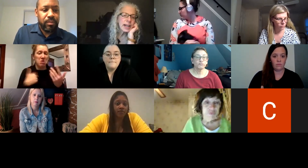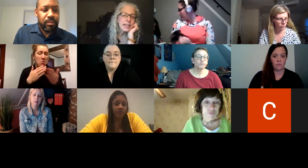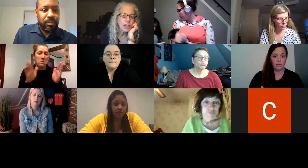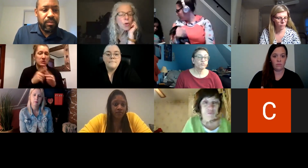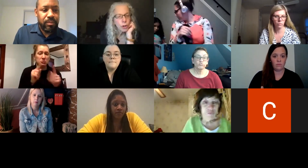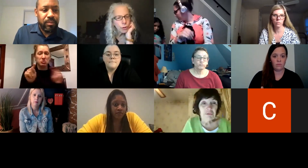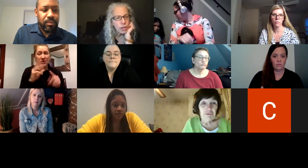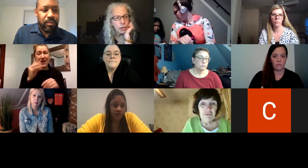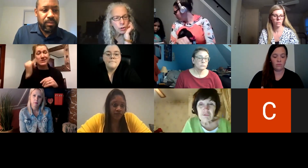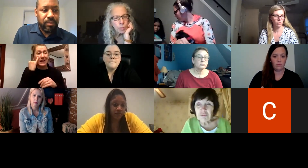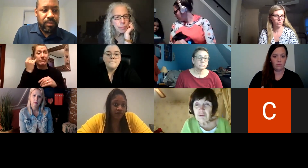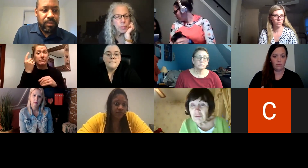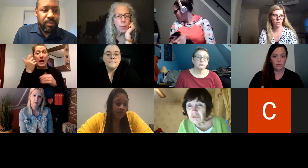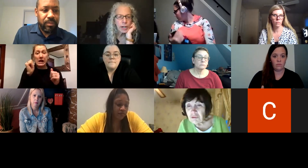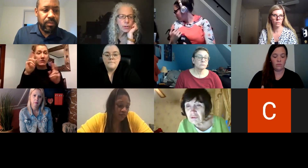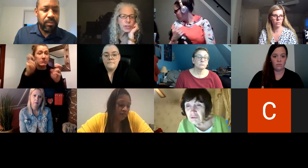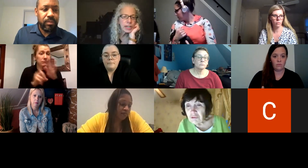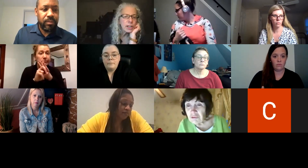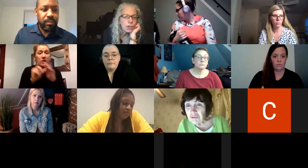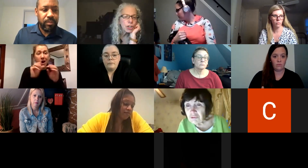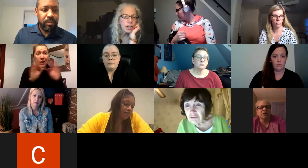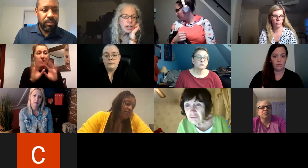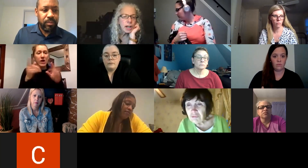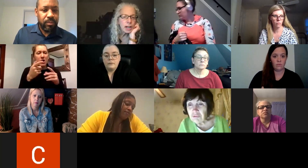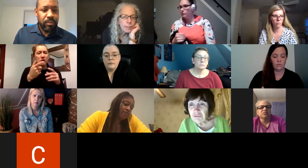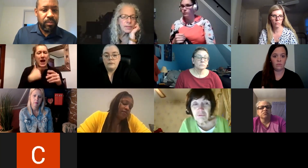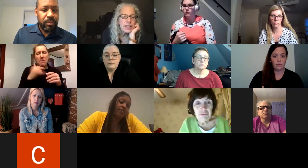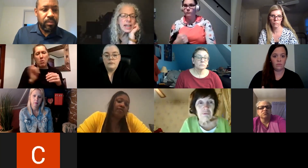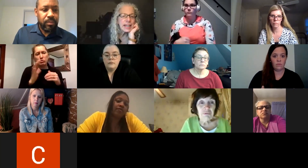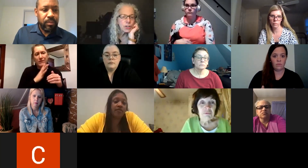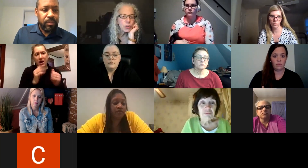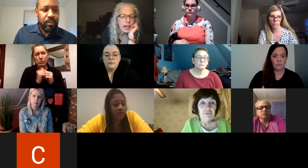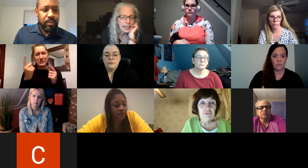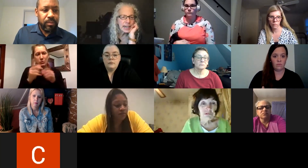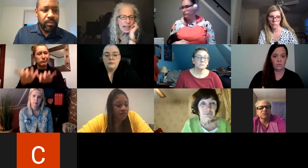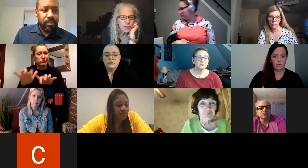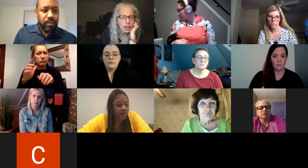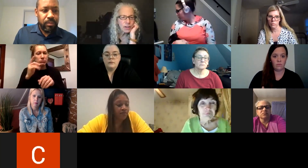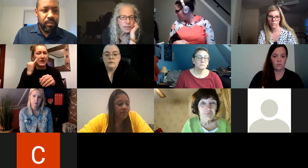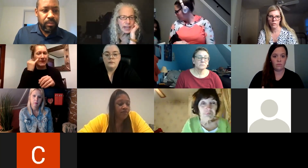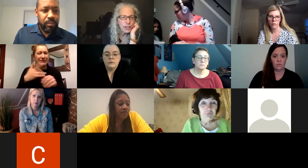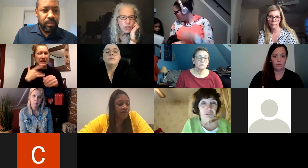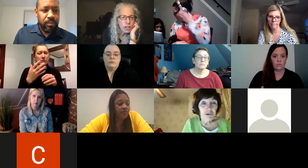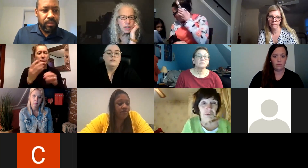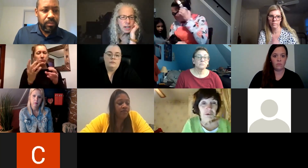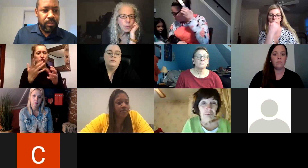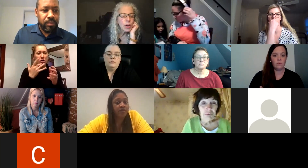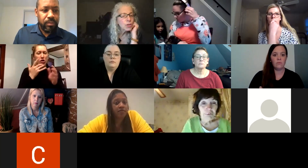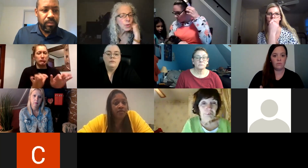ASL or to use the interpreter if people want to use English. If there's any issues and I need to ask for clarification, we also have